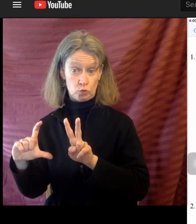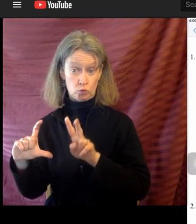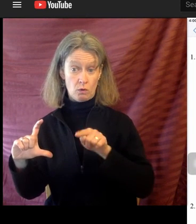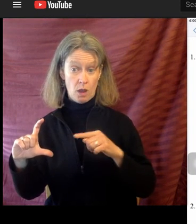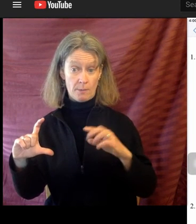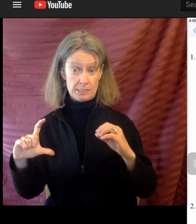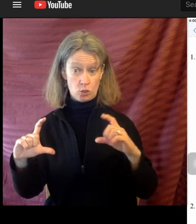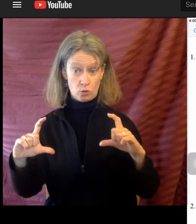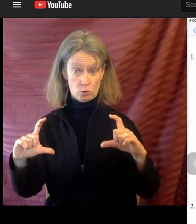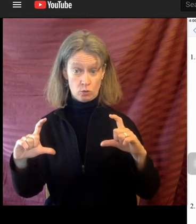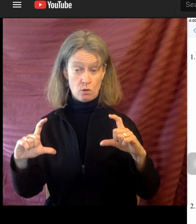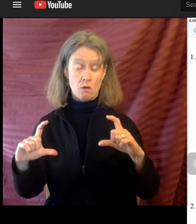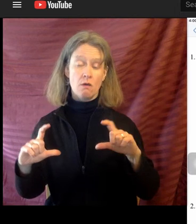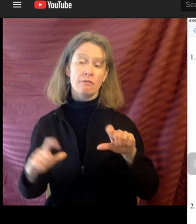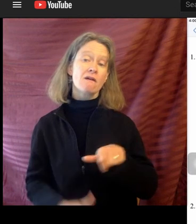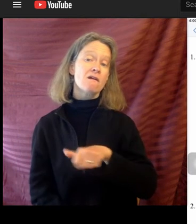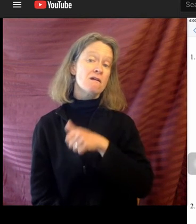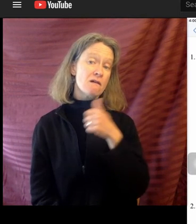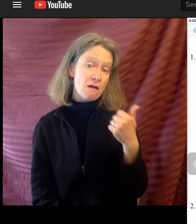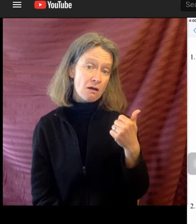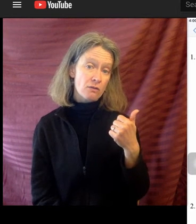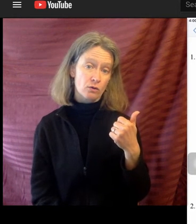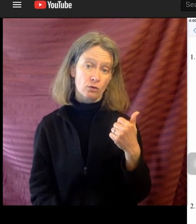is at 3, 0.